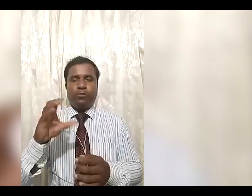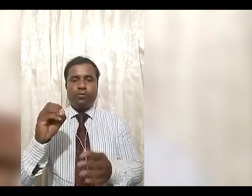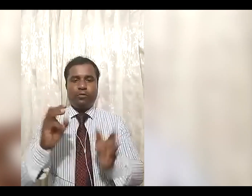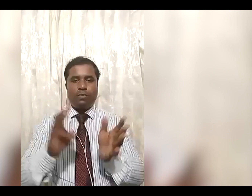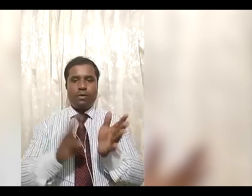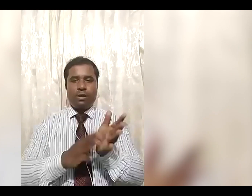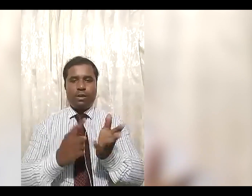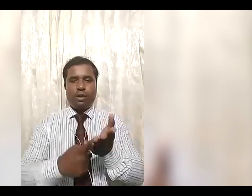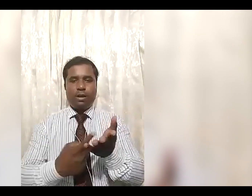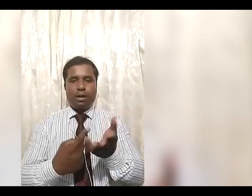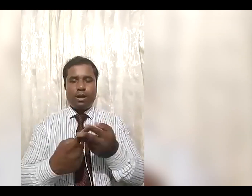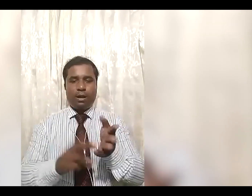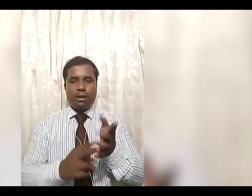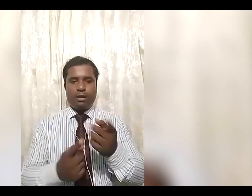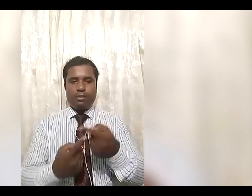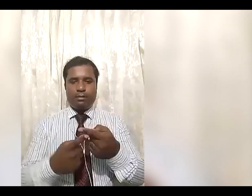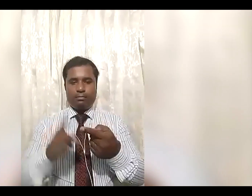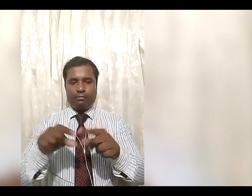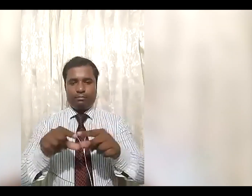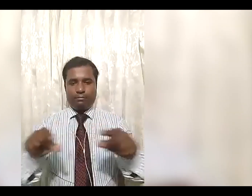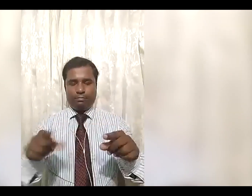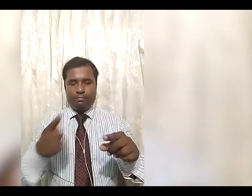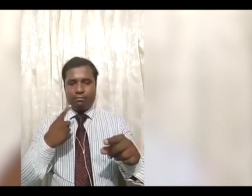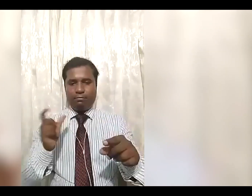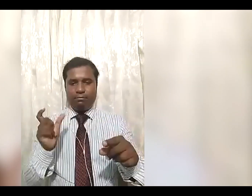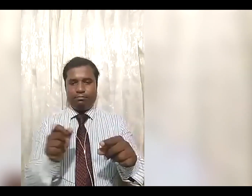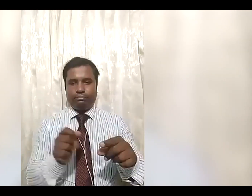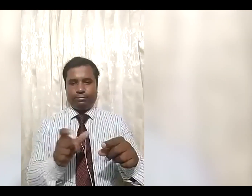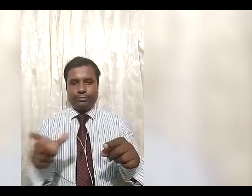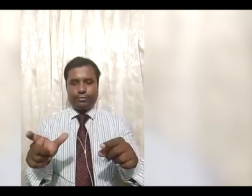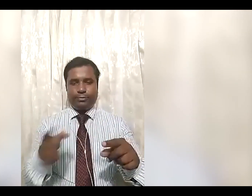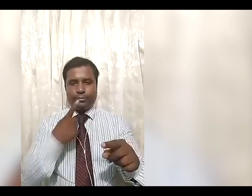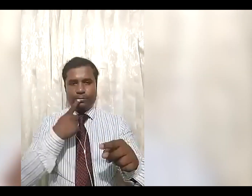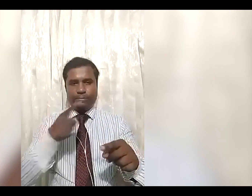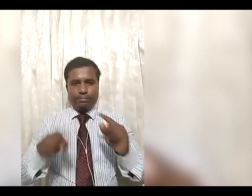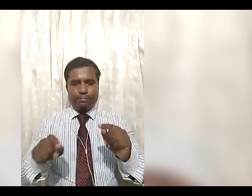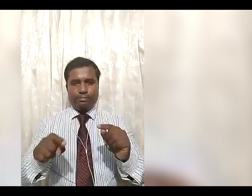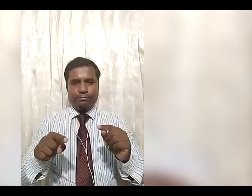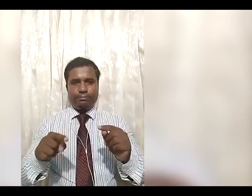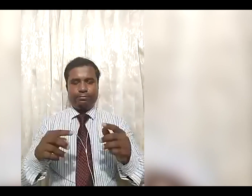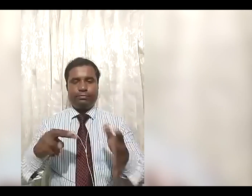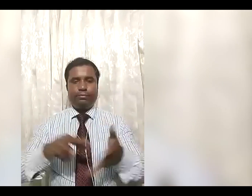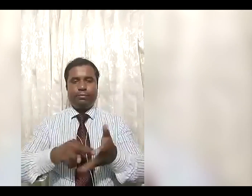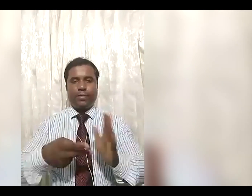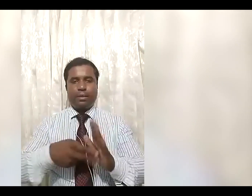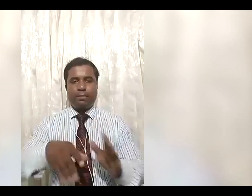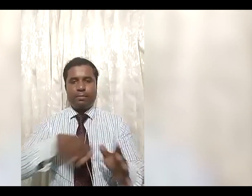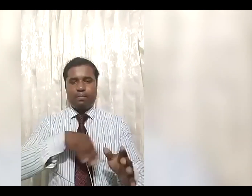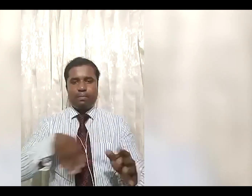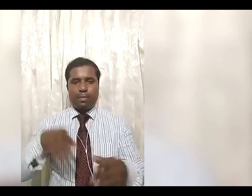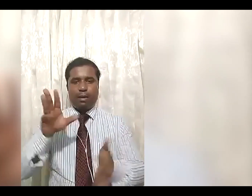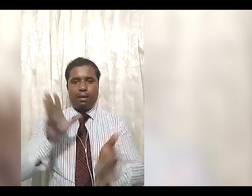First, it's my great pleasure to introduce a member of parliament here in